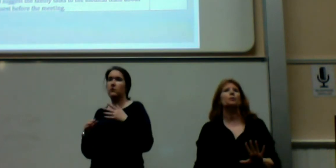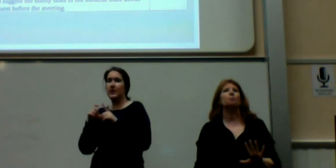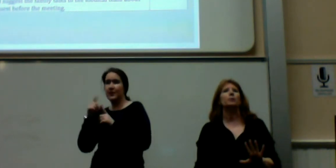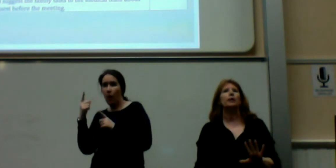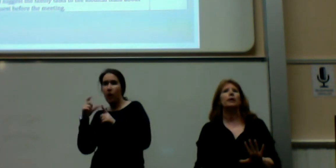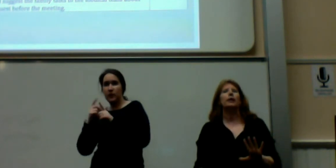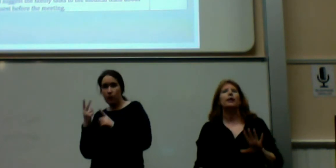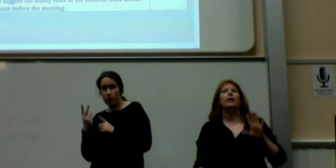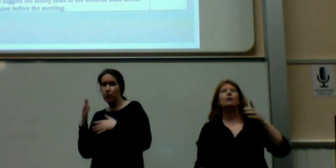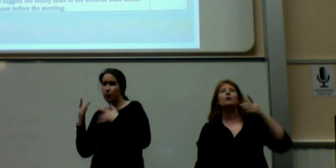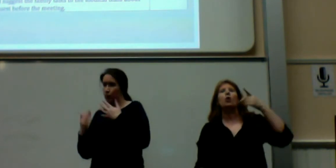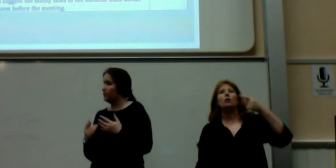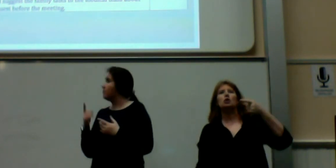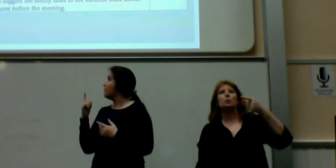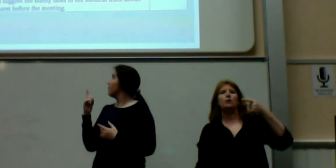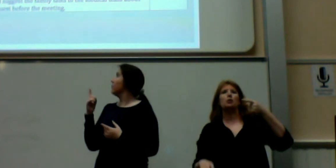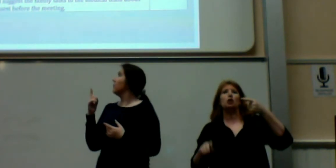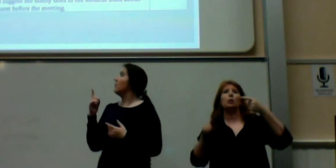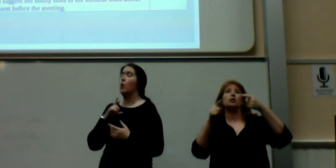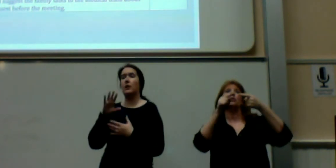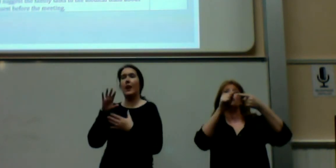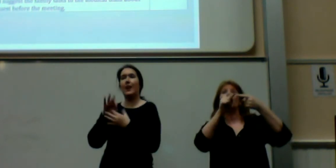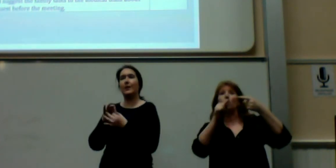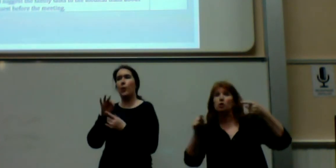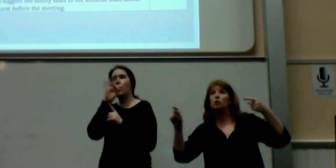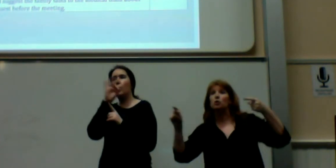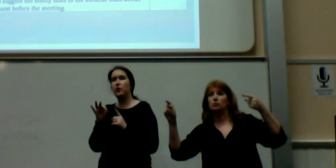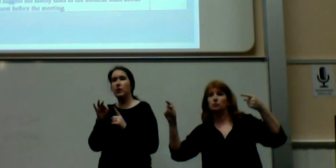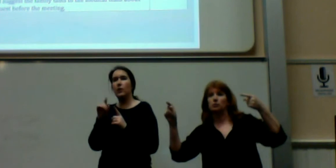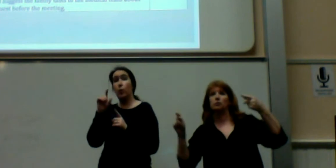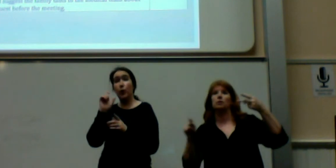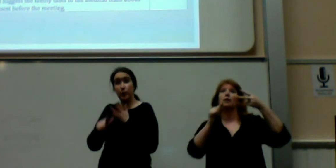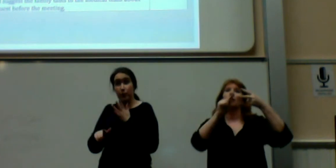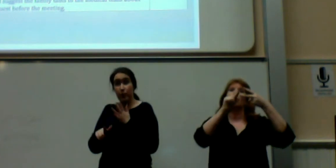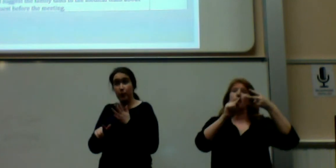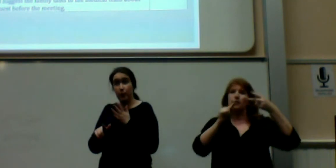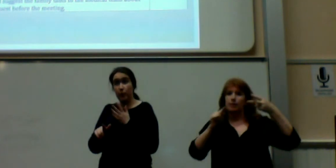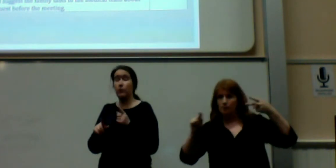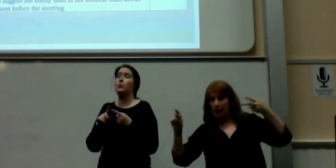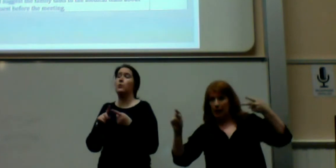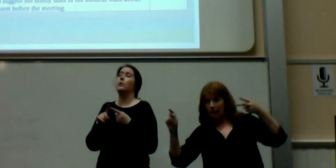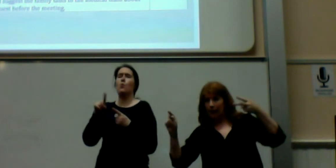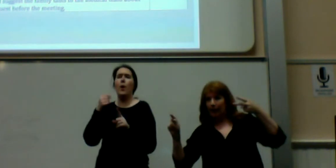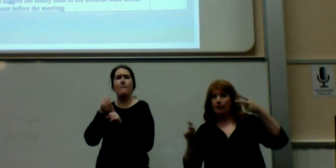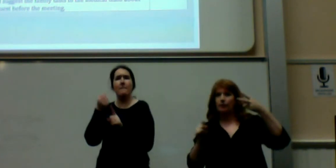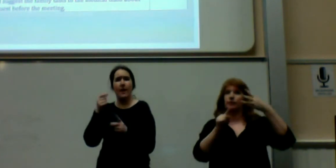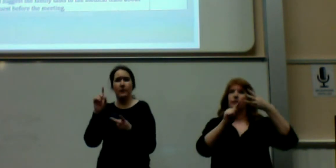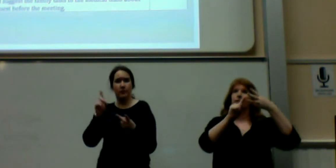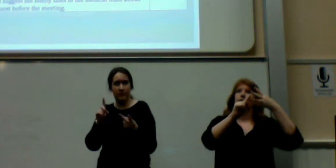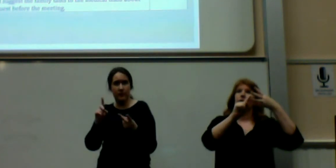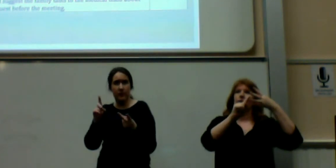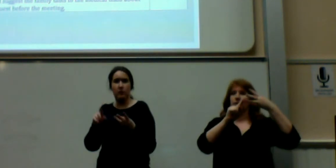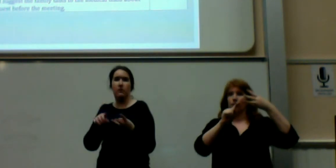D2. That corresponds with the questions of what would you do? What is the impact of